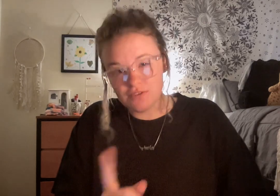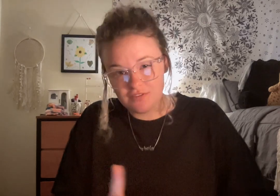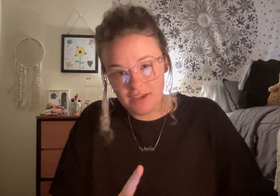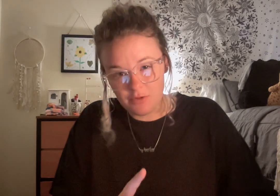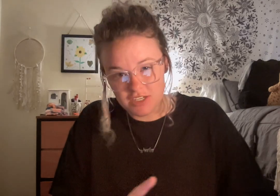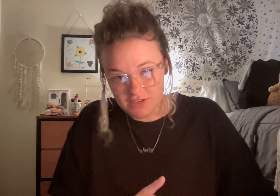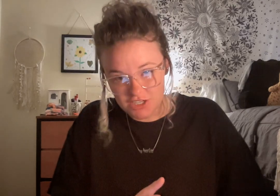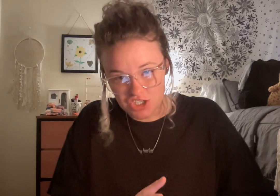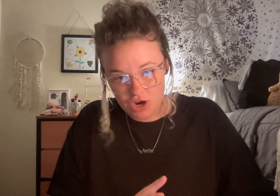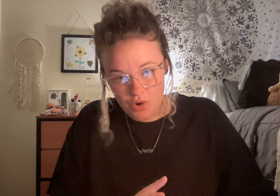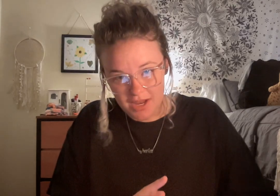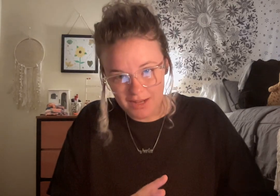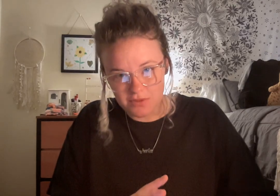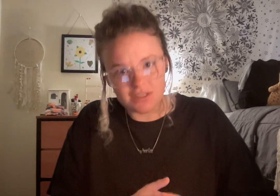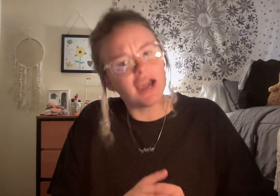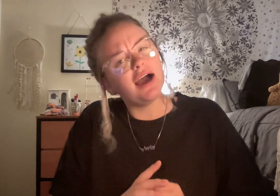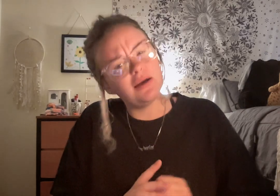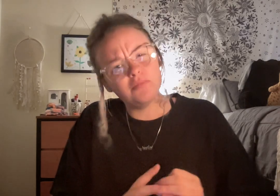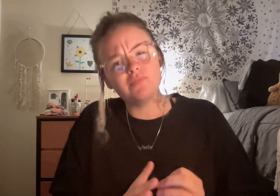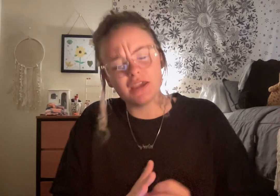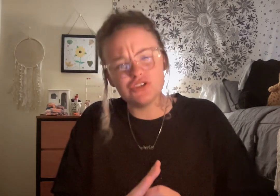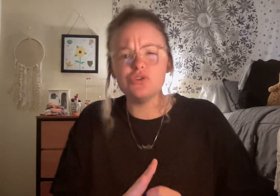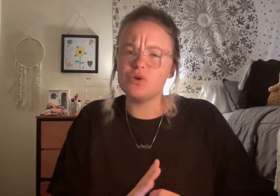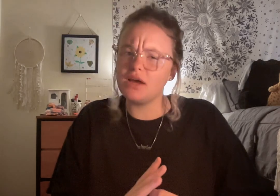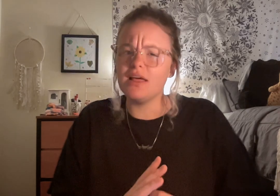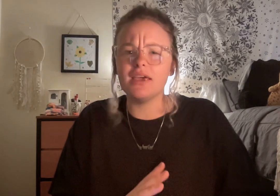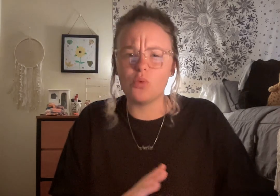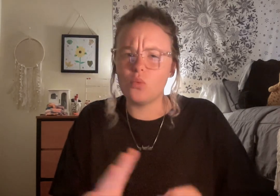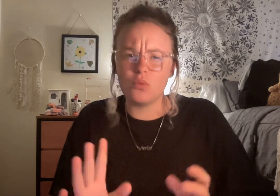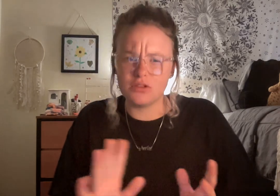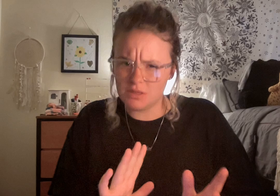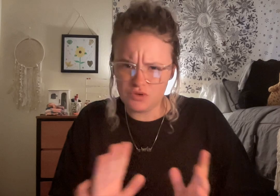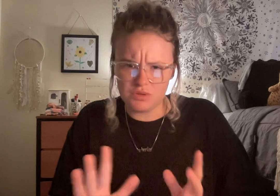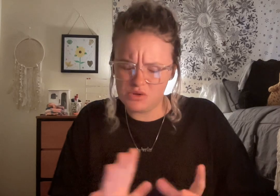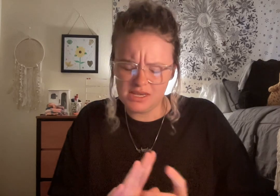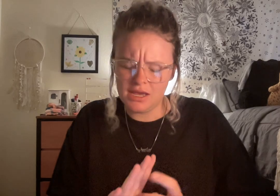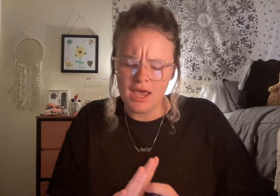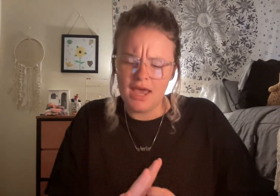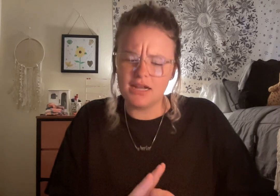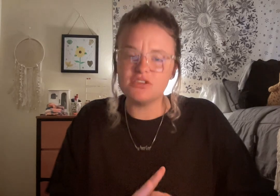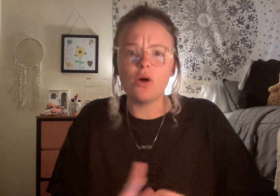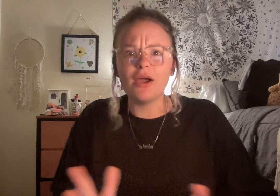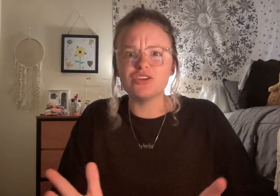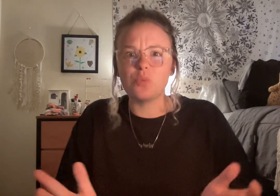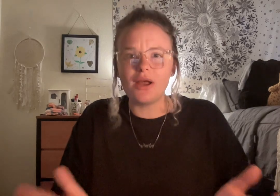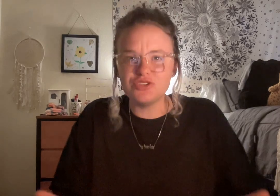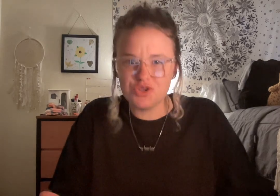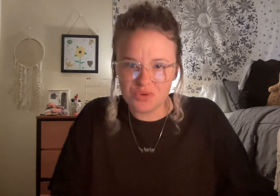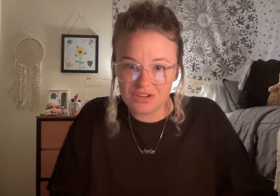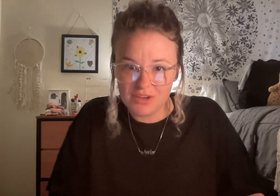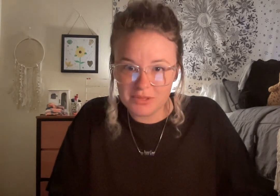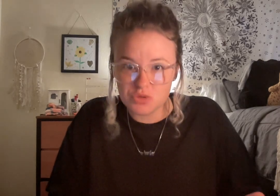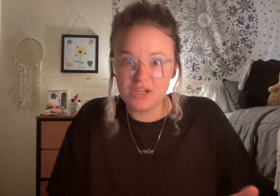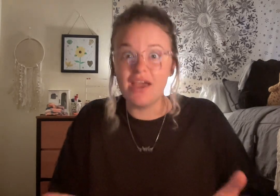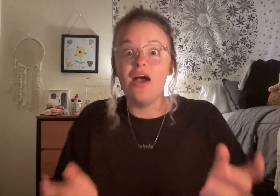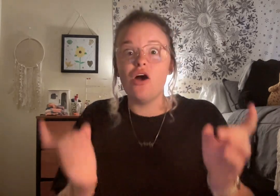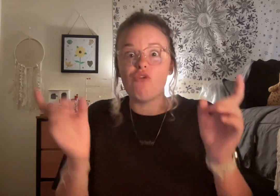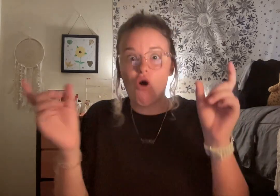a favorite TV show? And he was like, I do. I like WWE. And I was like, oh my gosh, why don't you create a family tree of all